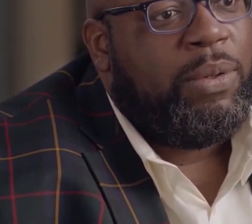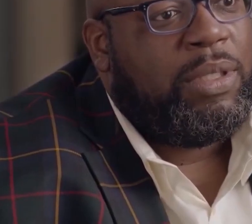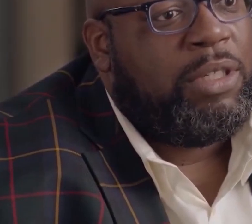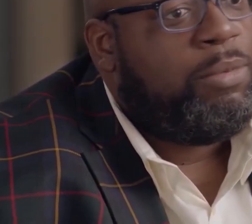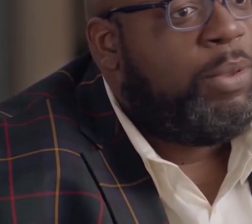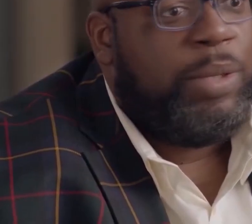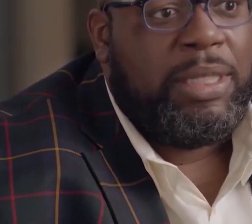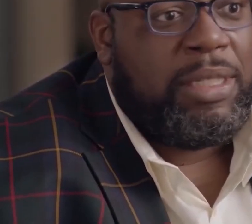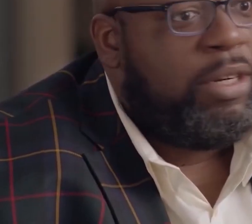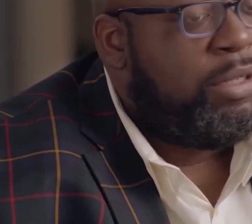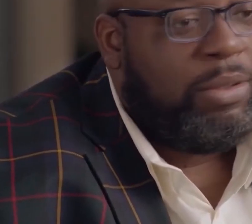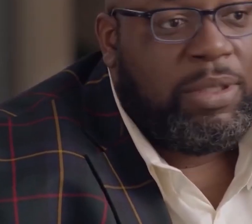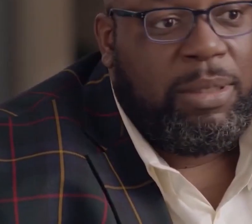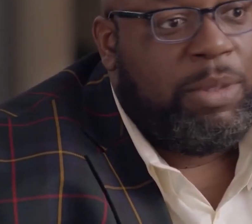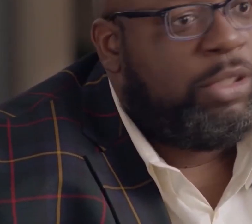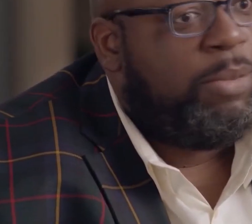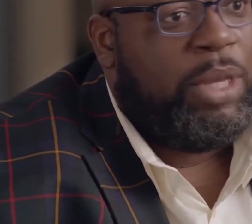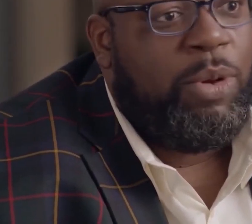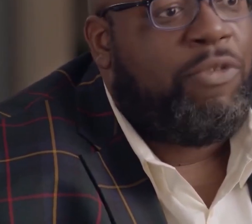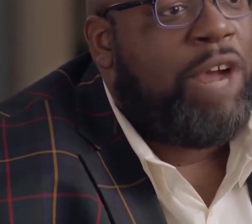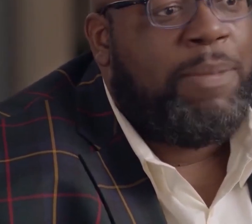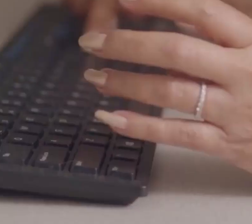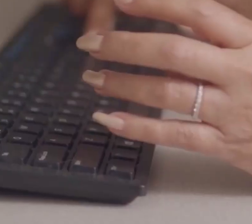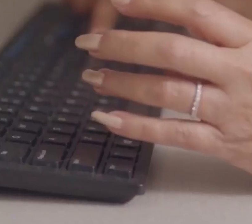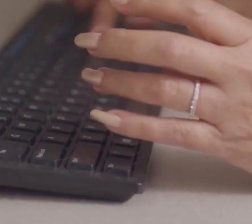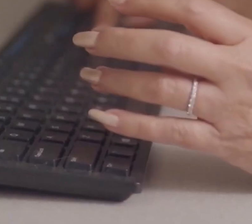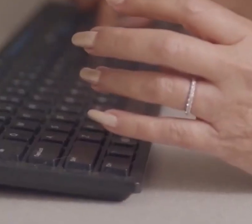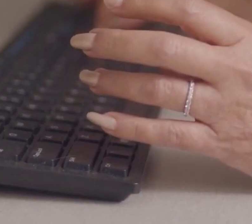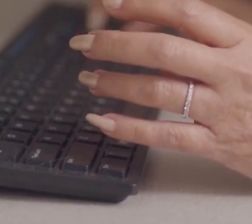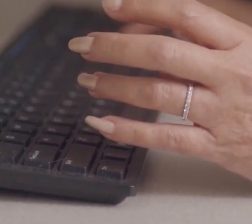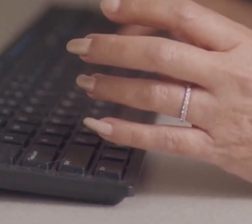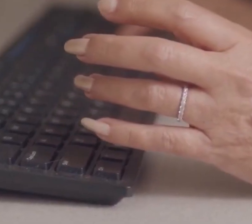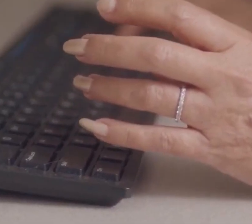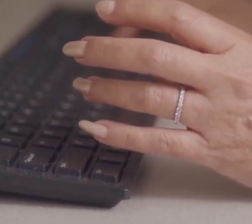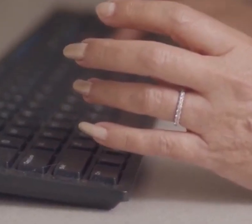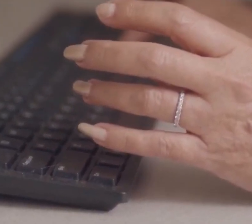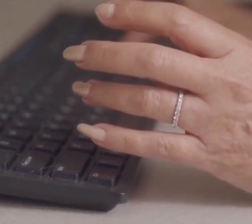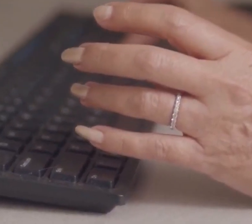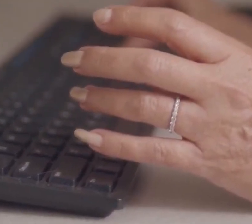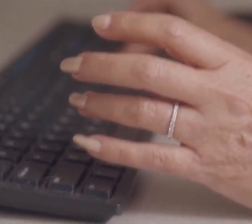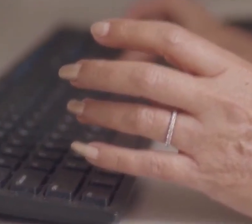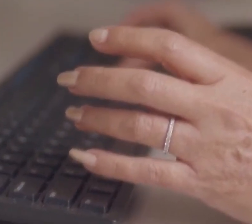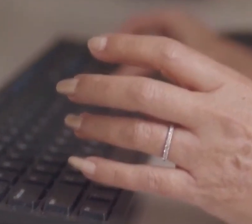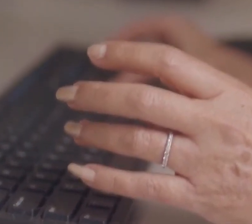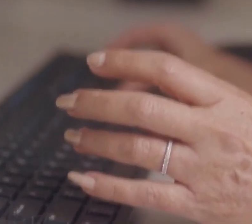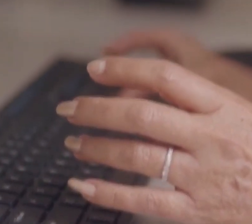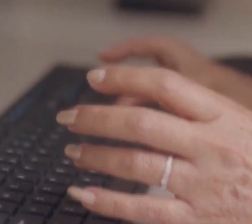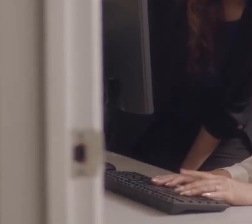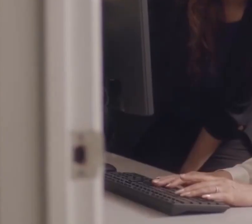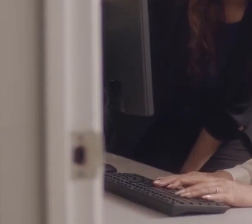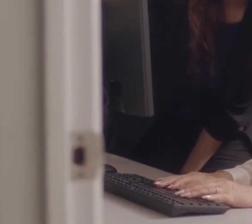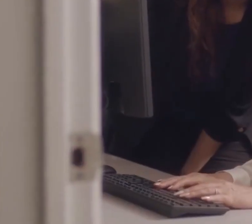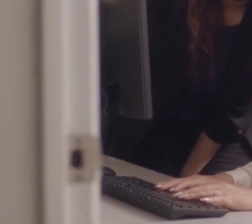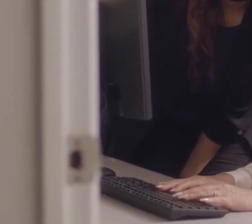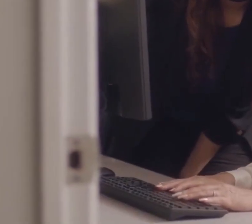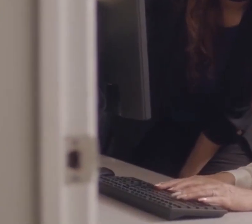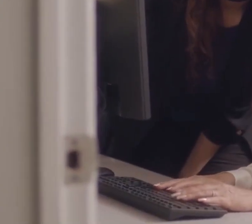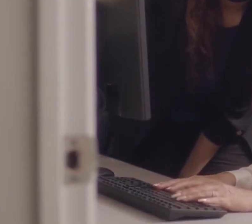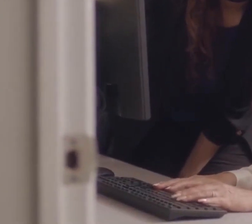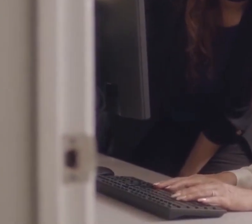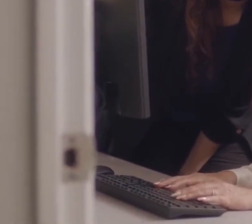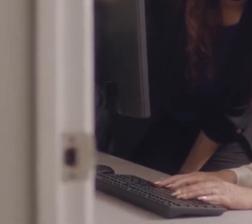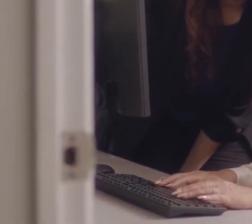lot of folk, little boys and girls similar to me, who have grandparents or mothers who have no literacy skills or very low literacy